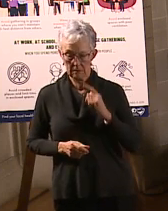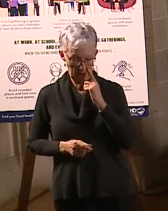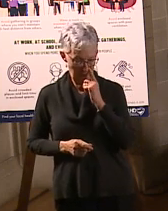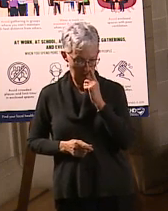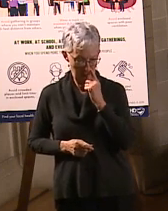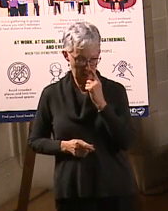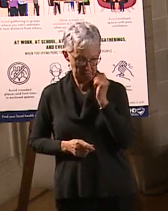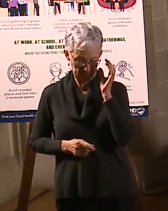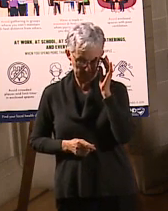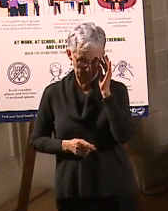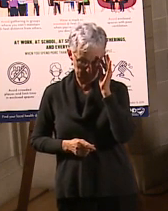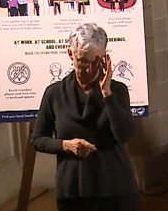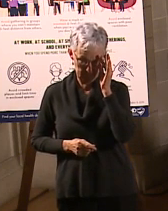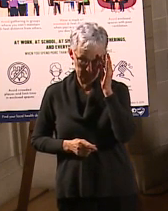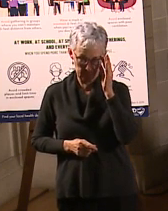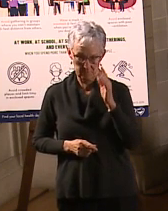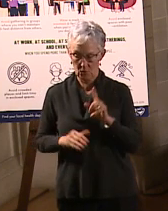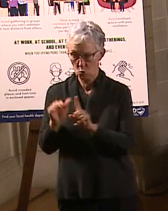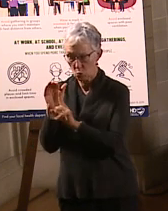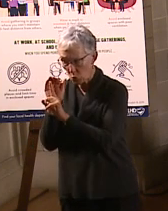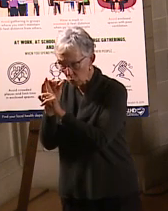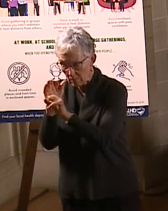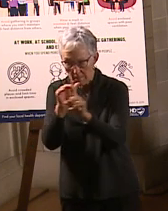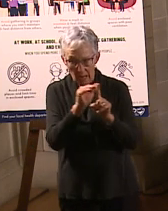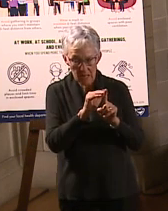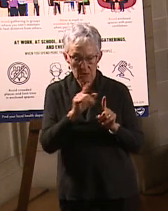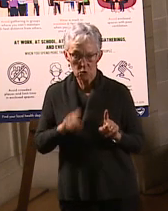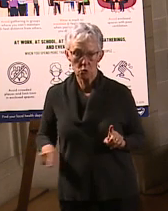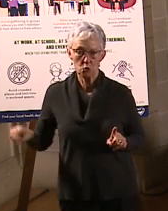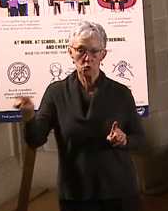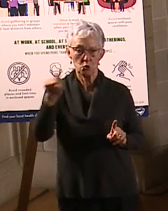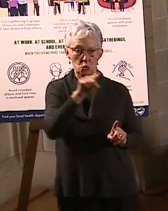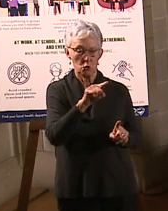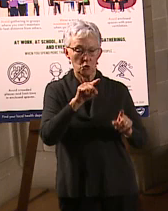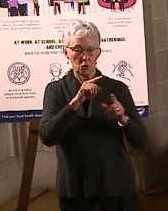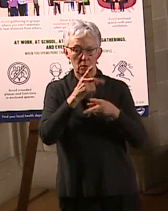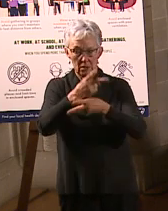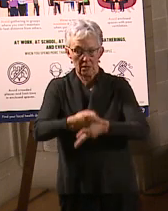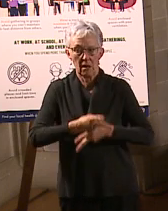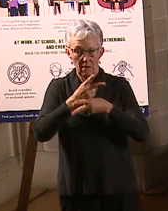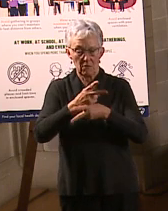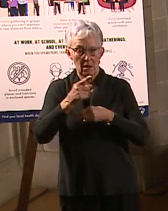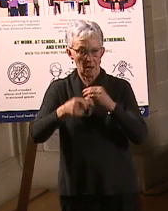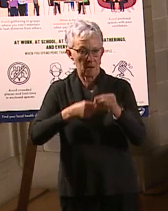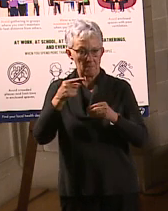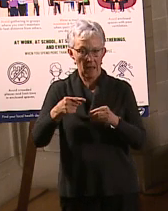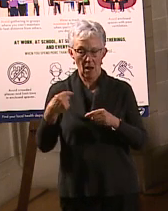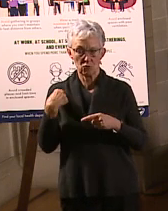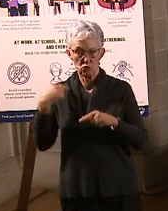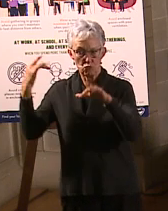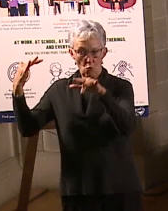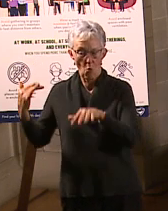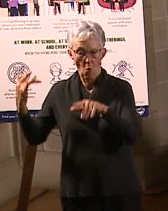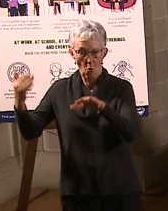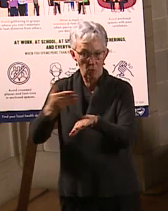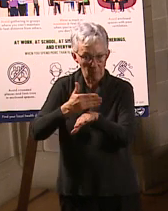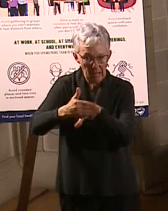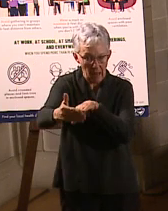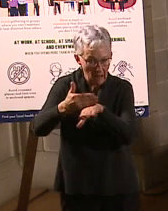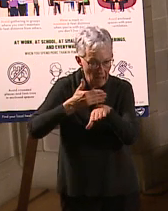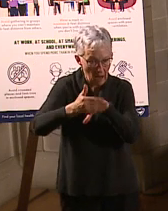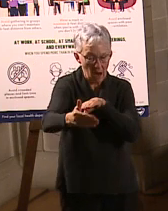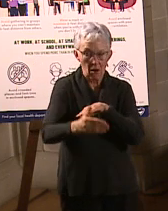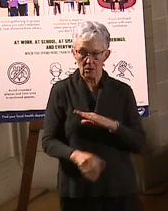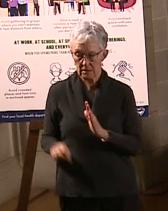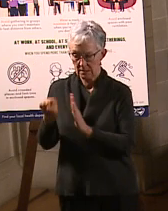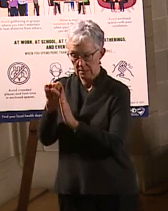I want to remind everyone to be very cautious about snow removal equipment. Both the State Department of Transportation,